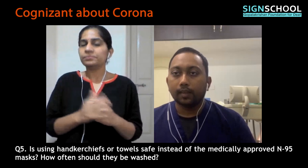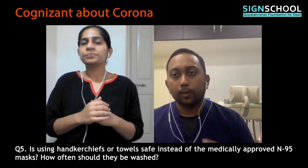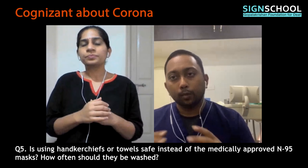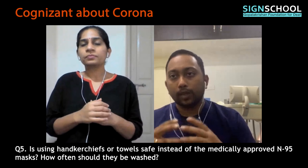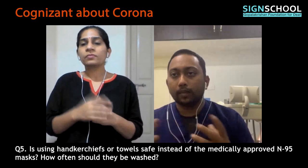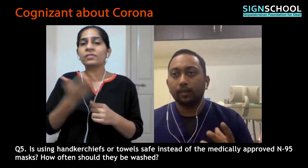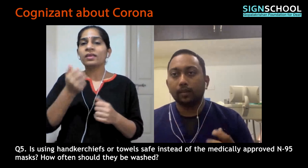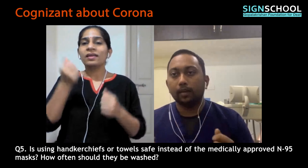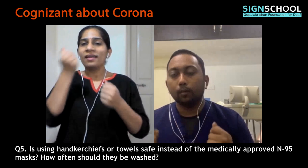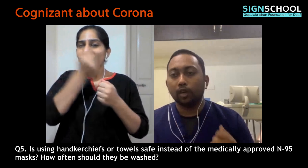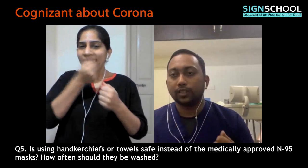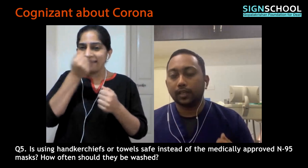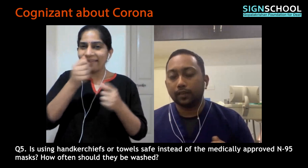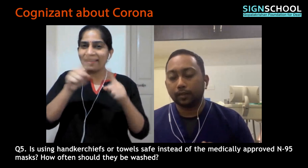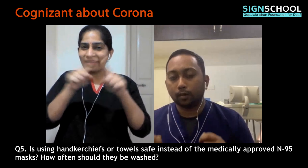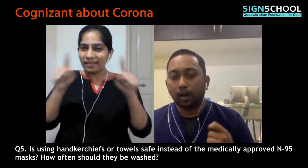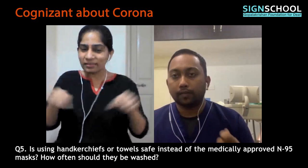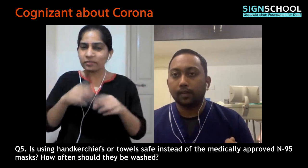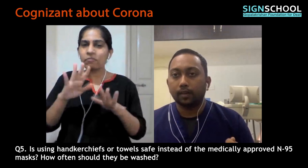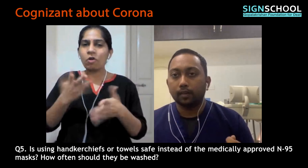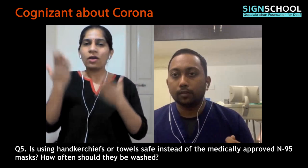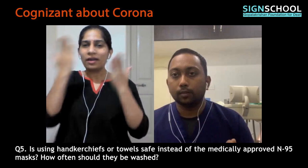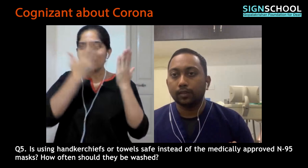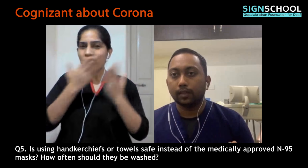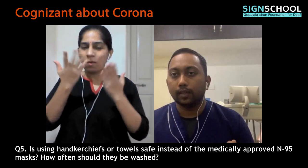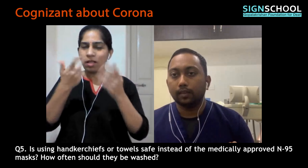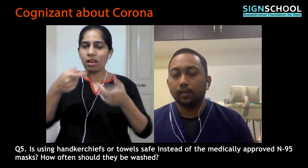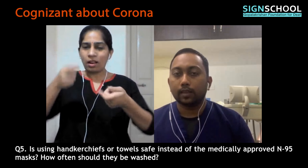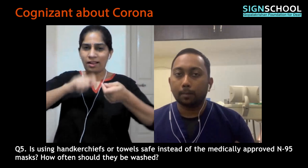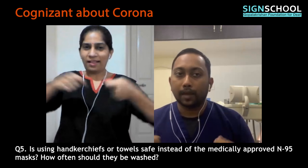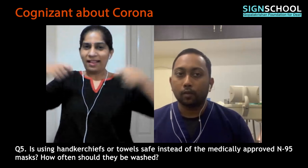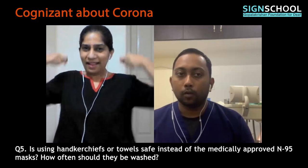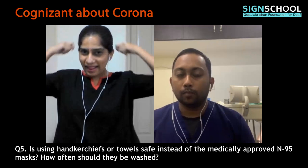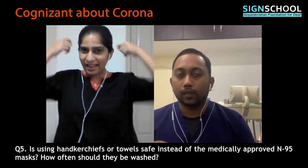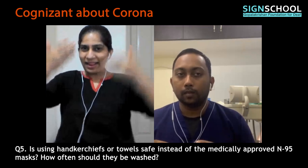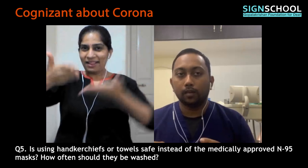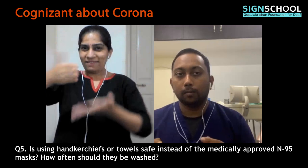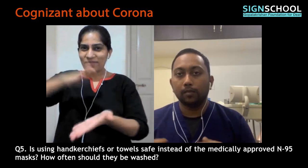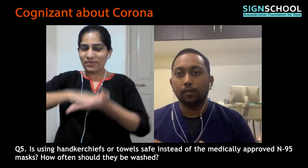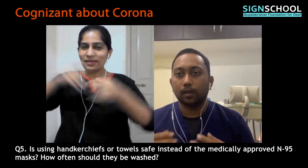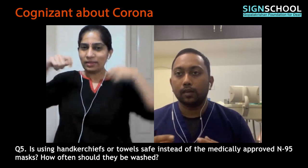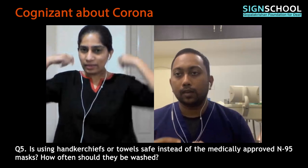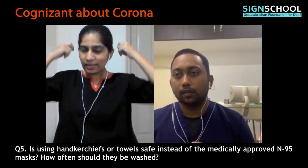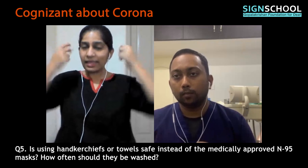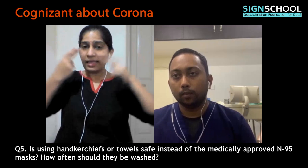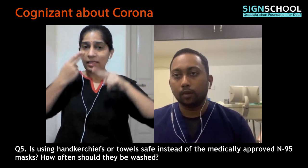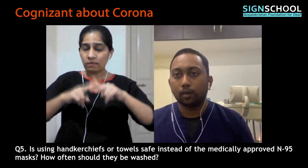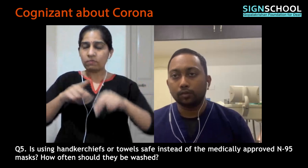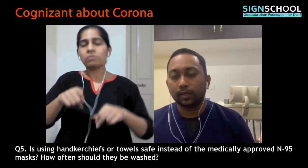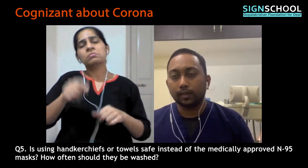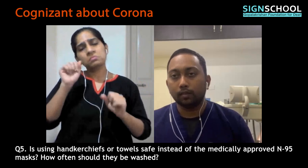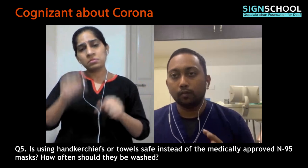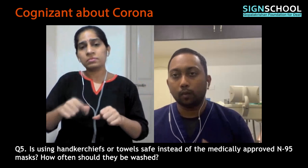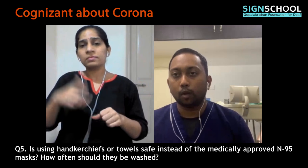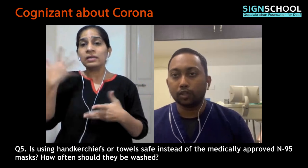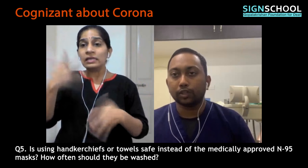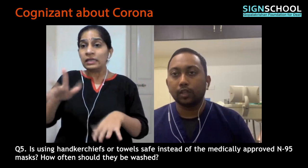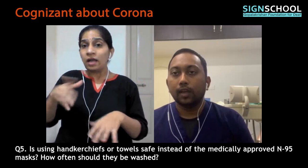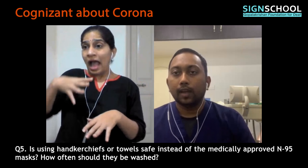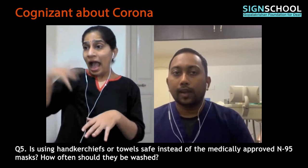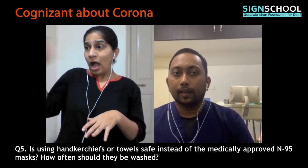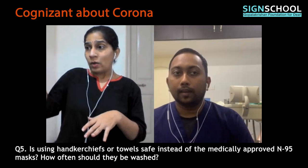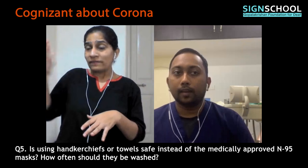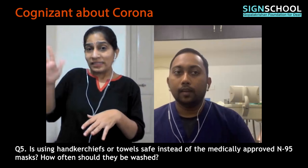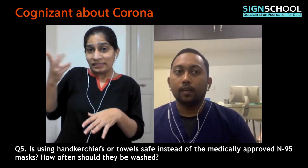considered, you can wash it every time. So after using it, come back home before entering, put it outside for